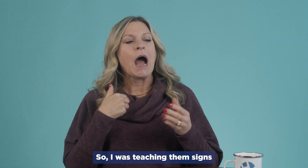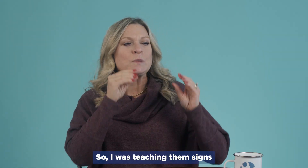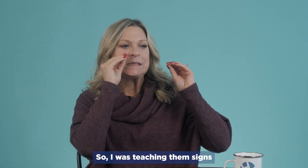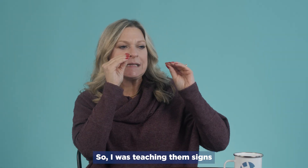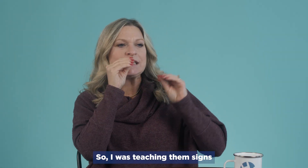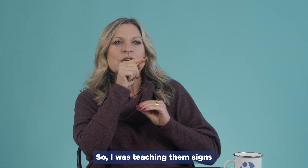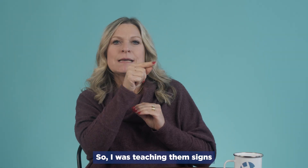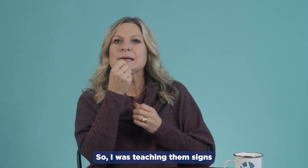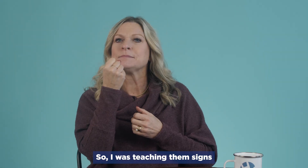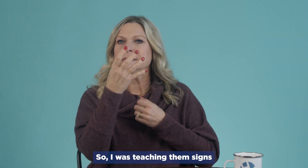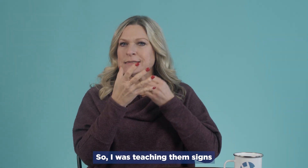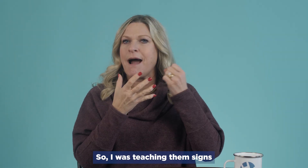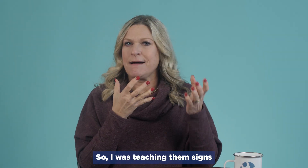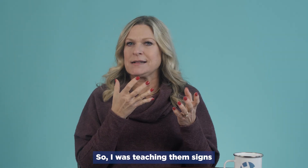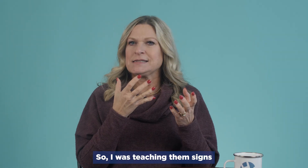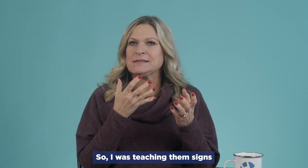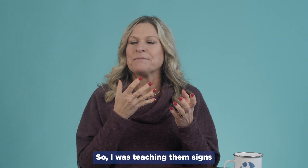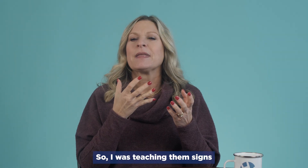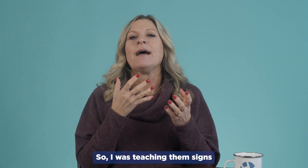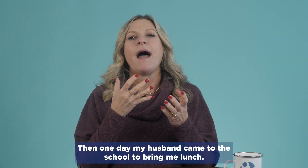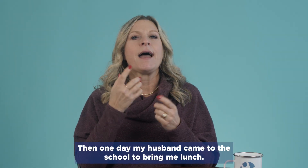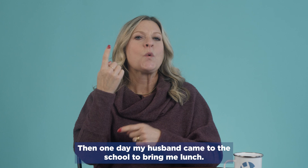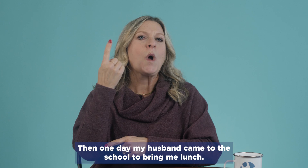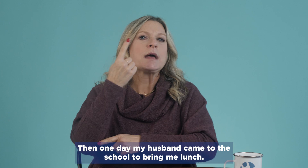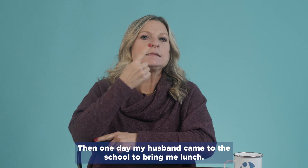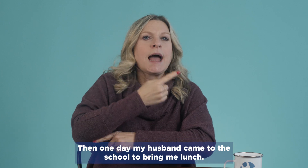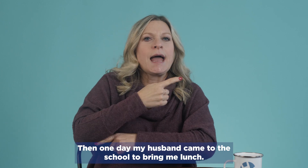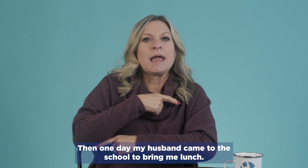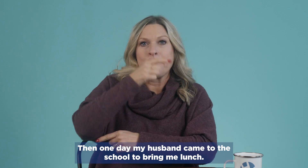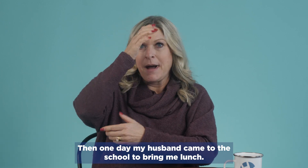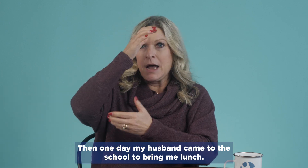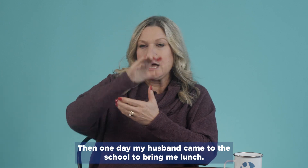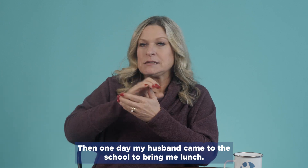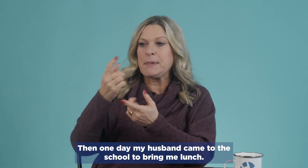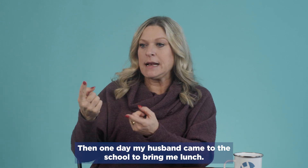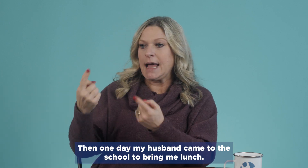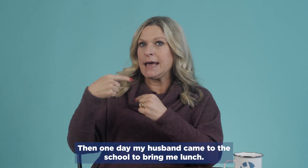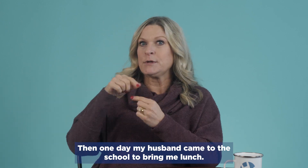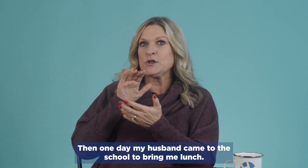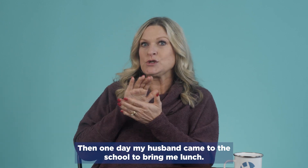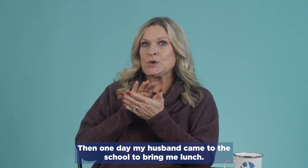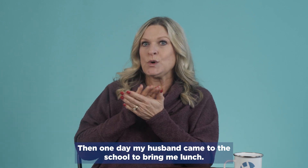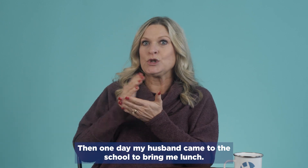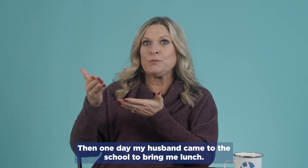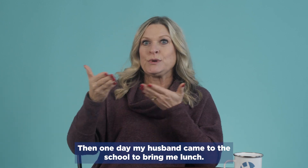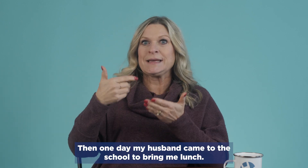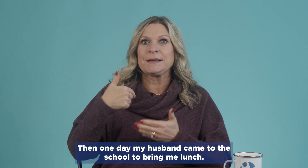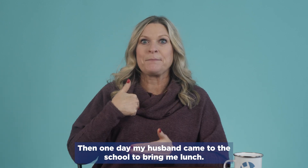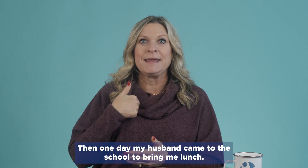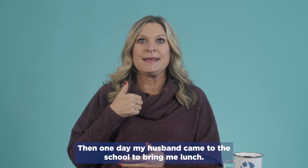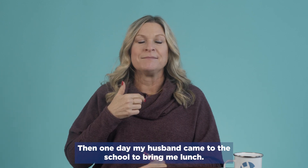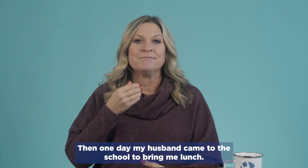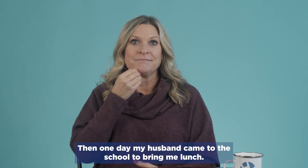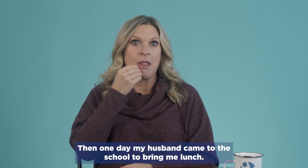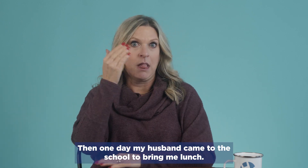was teaching him signs. And one day, my husband came to the school to bring me